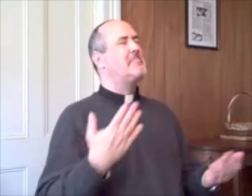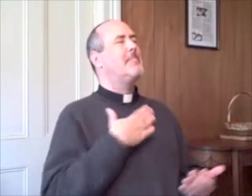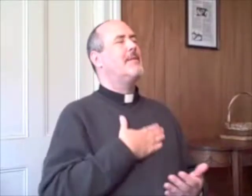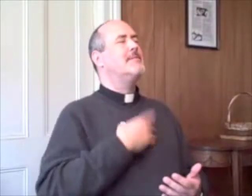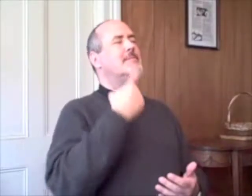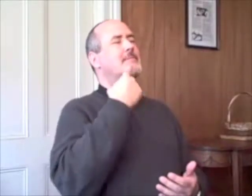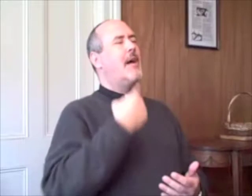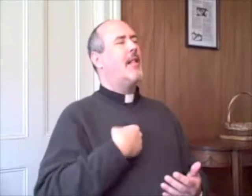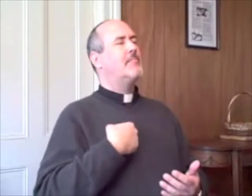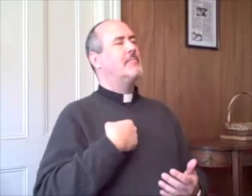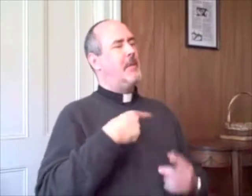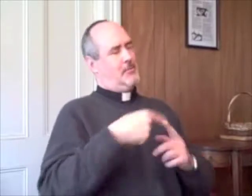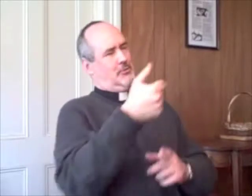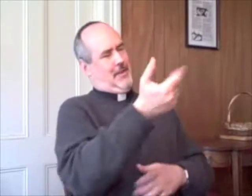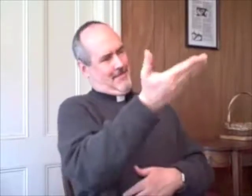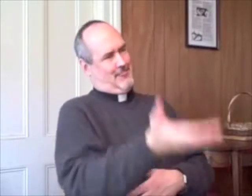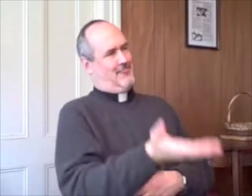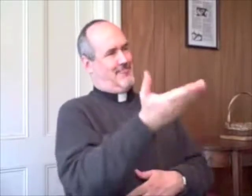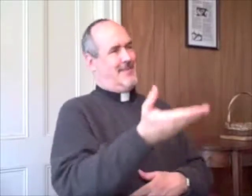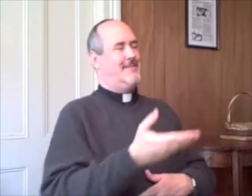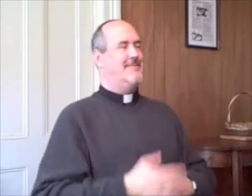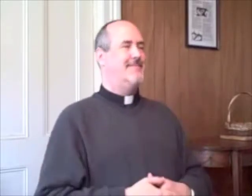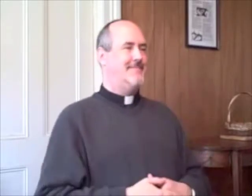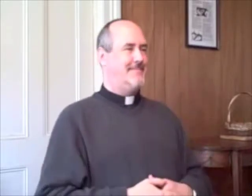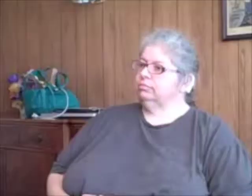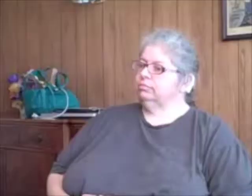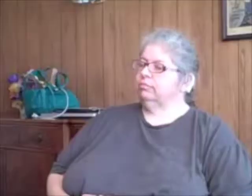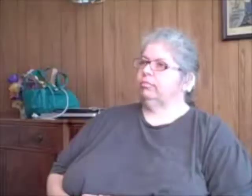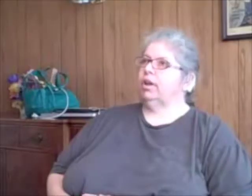Can you tell me a little bit about yourself, please?